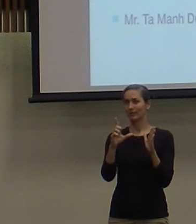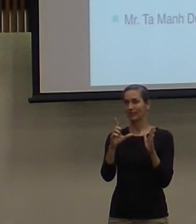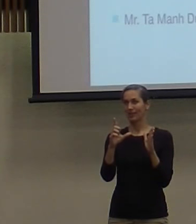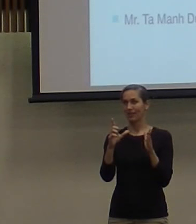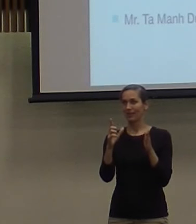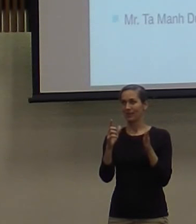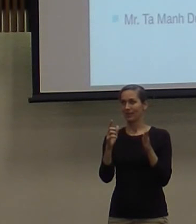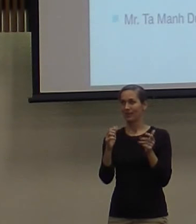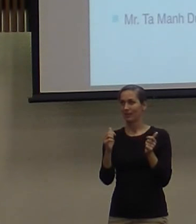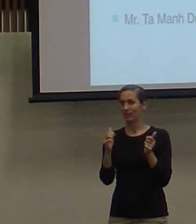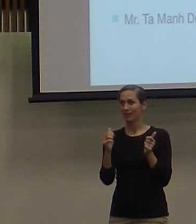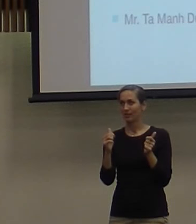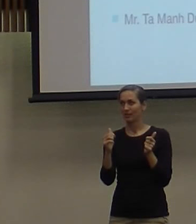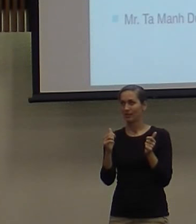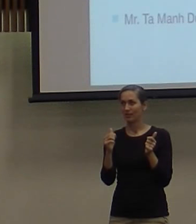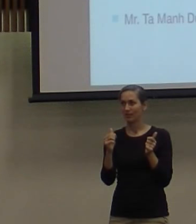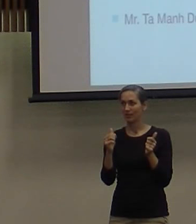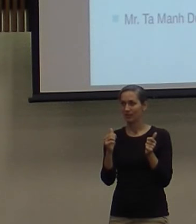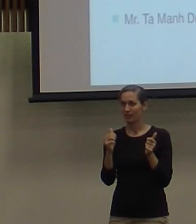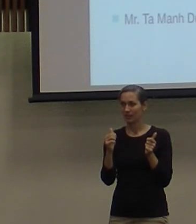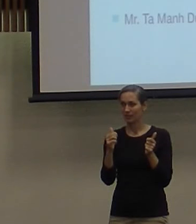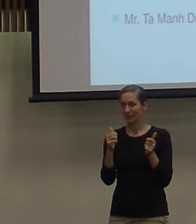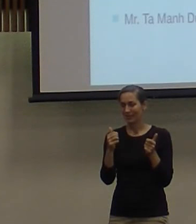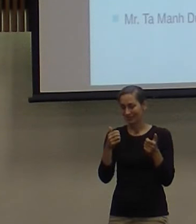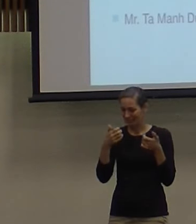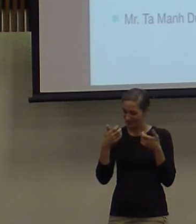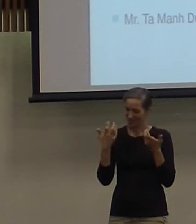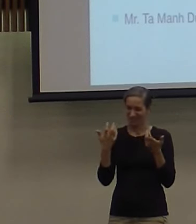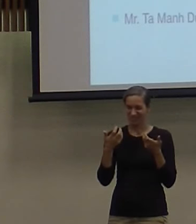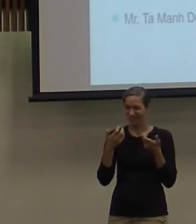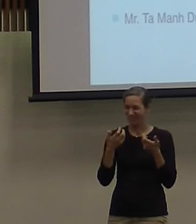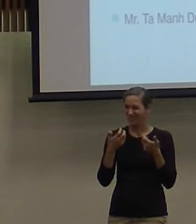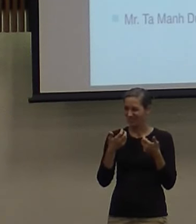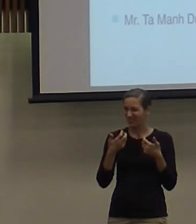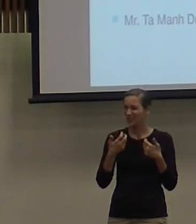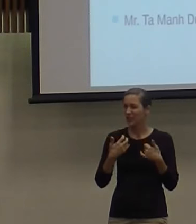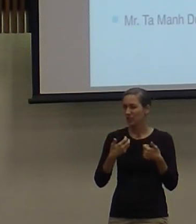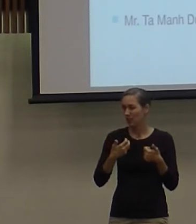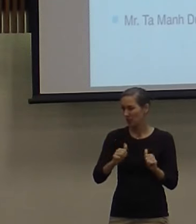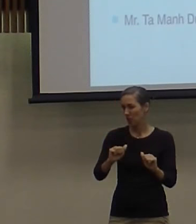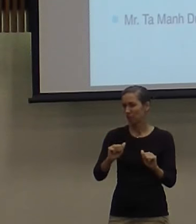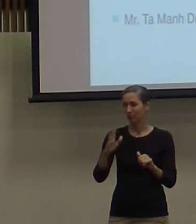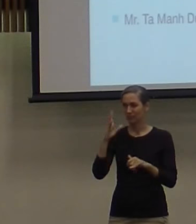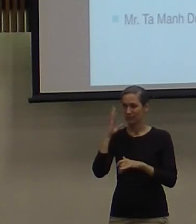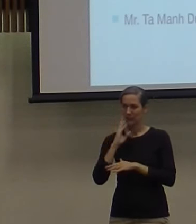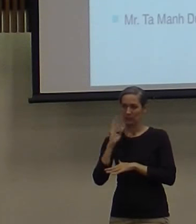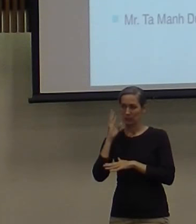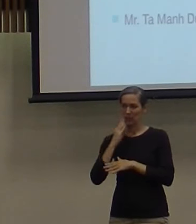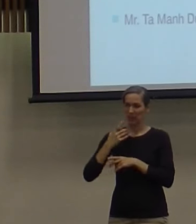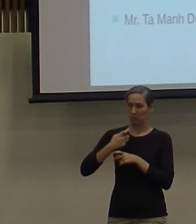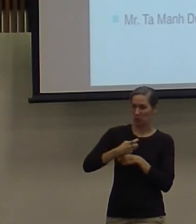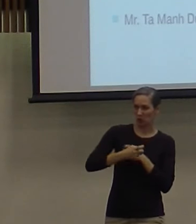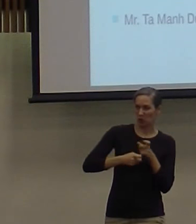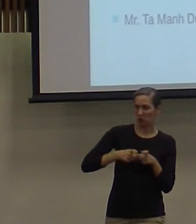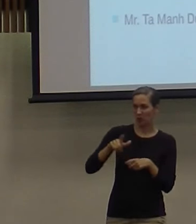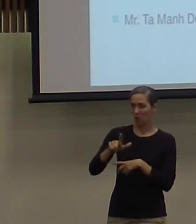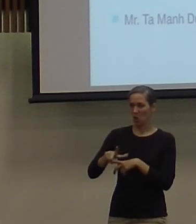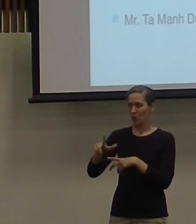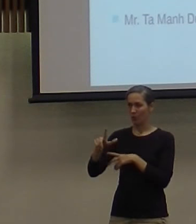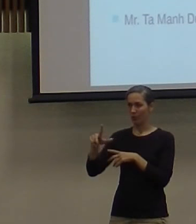move from Ho Chi Minh City, but still get persecution. So the local government that forced them to worship